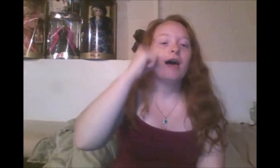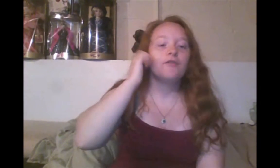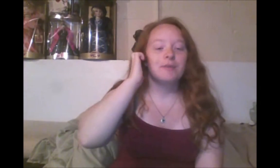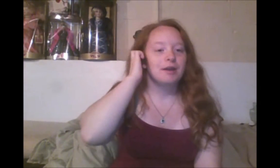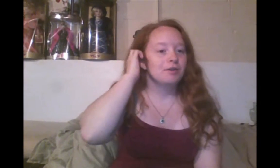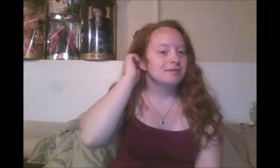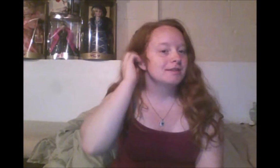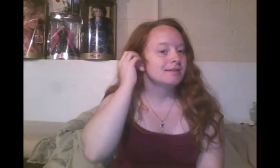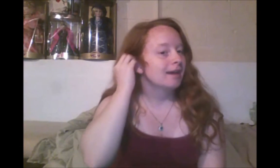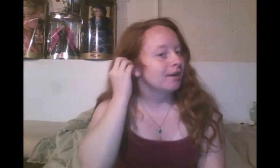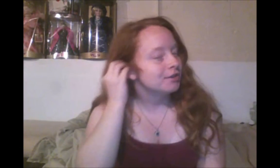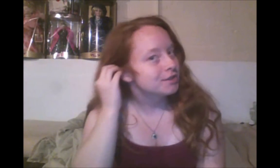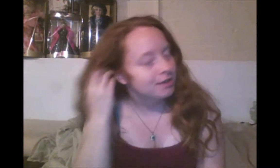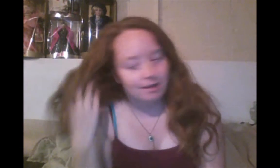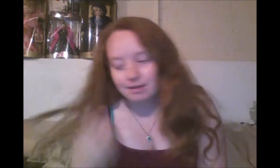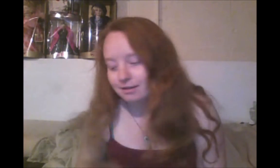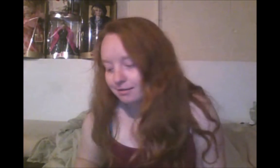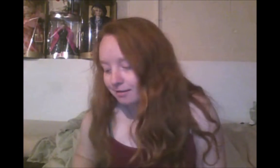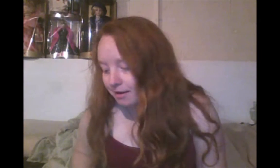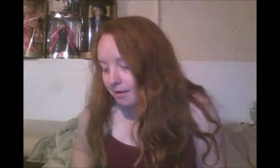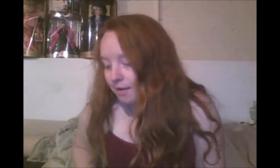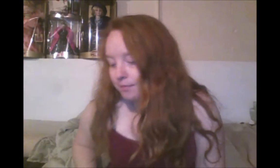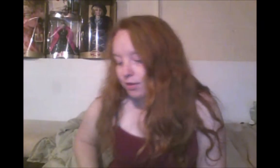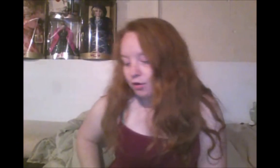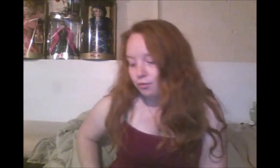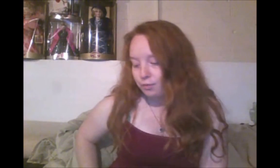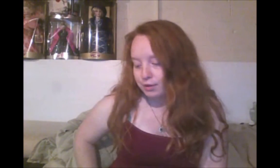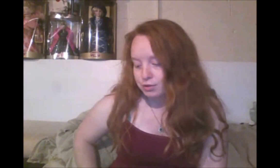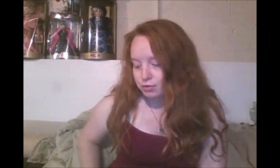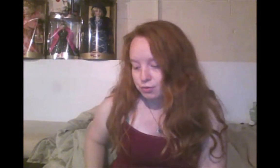Everybody knows this sign, or should at least. You're going to